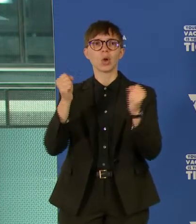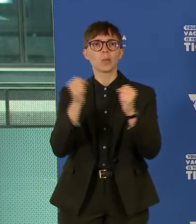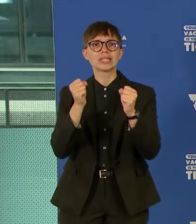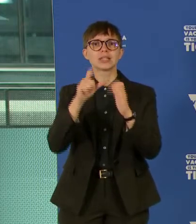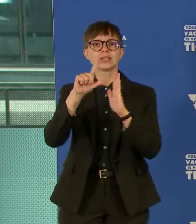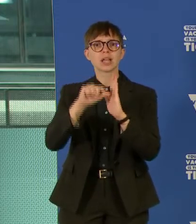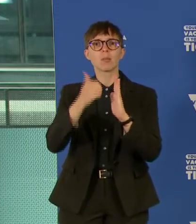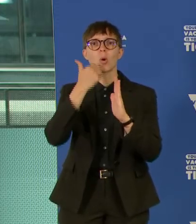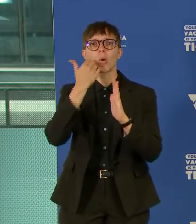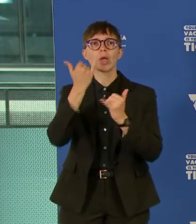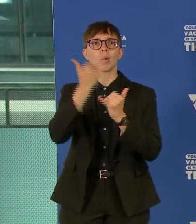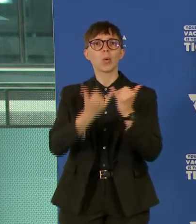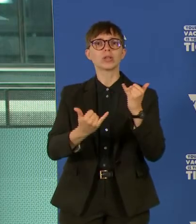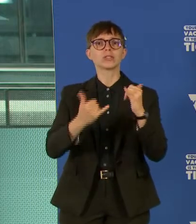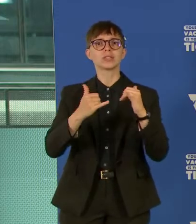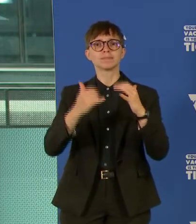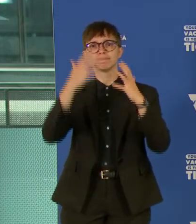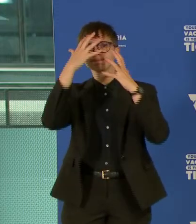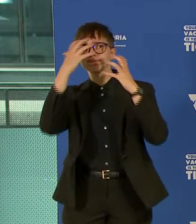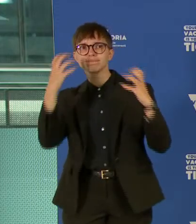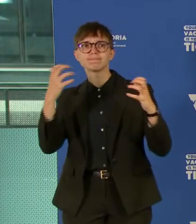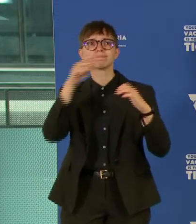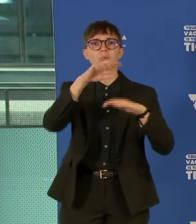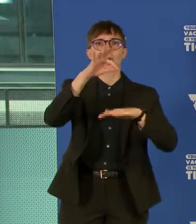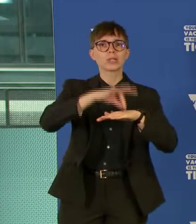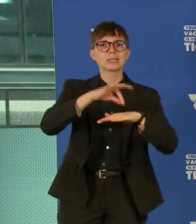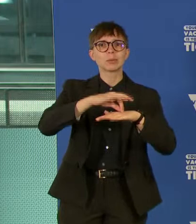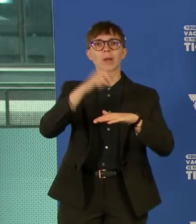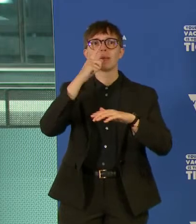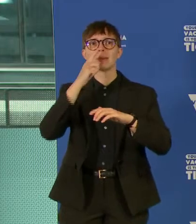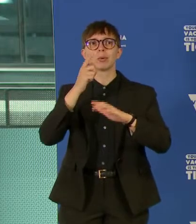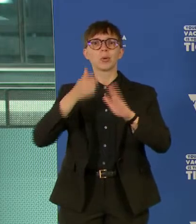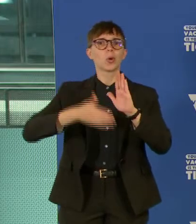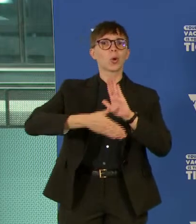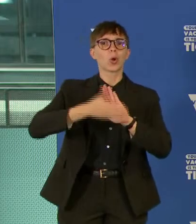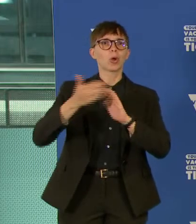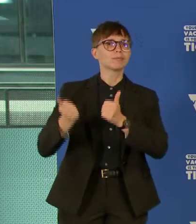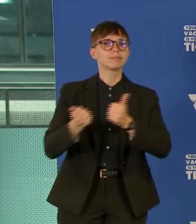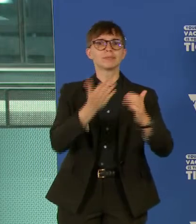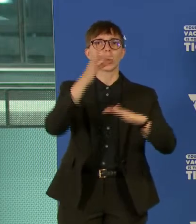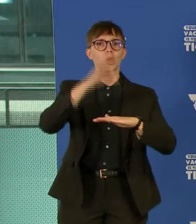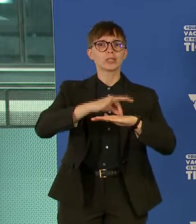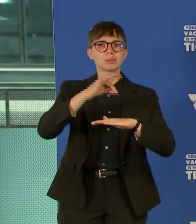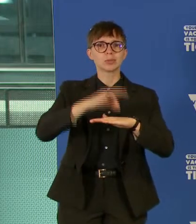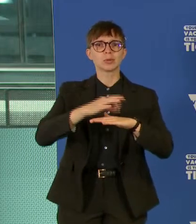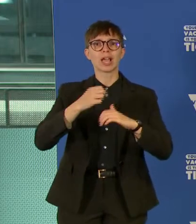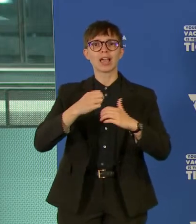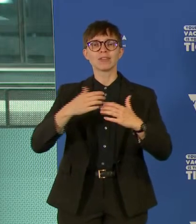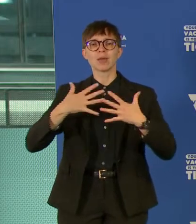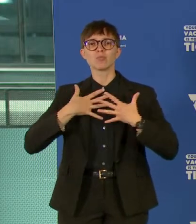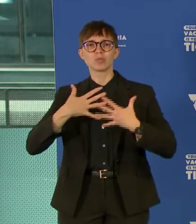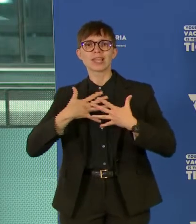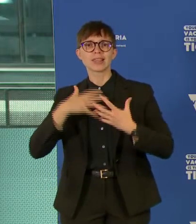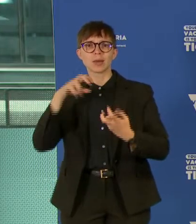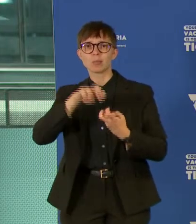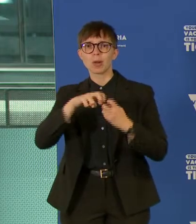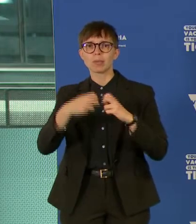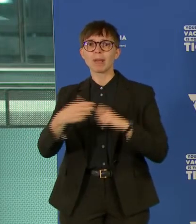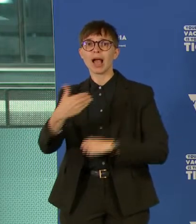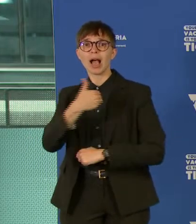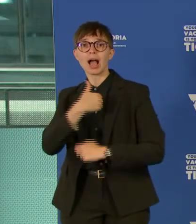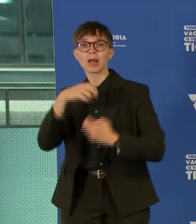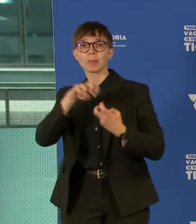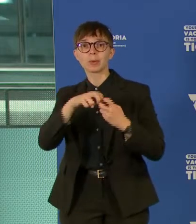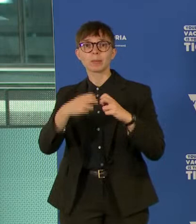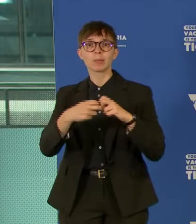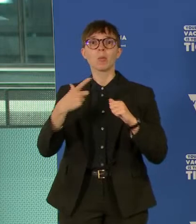effects of colds that mean people present with cardiovascular and respiratory conditions. And there'll be lots